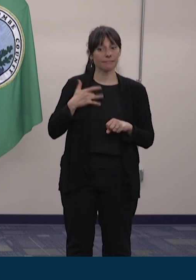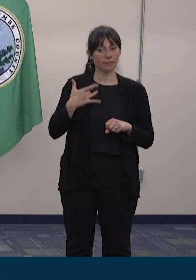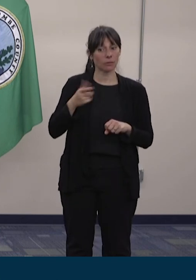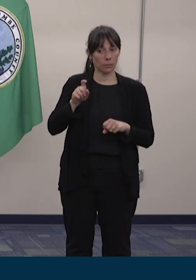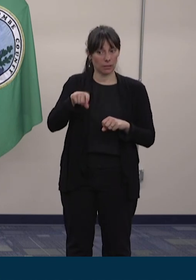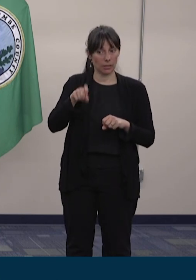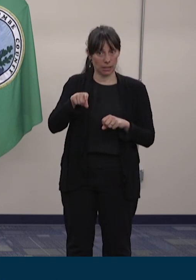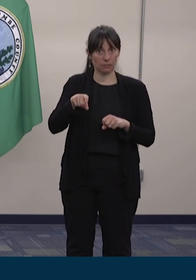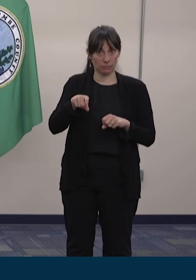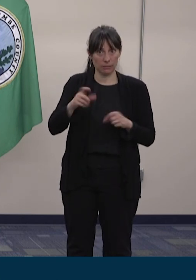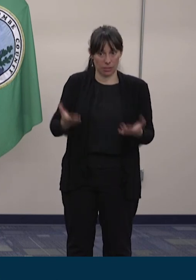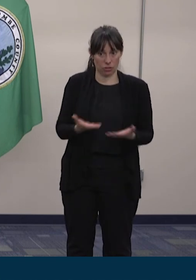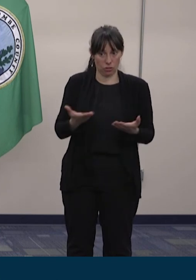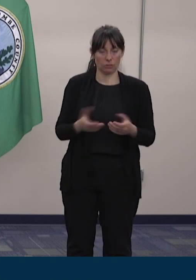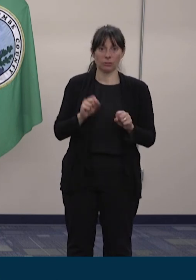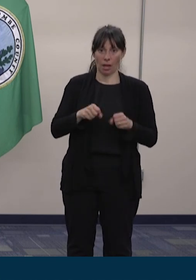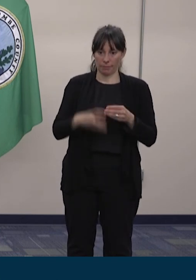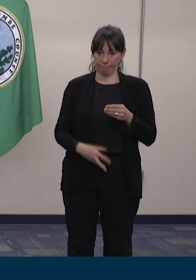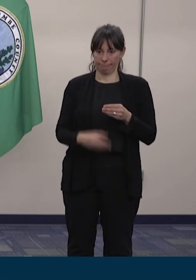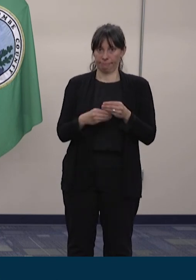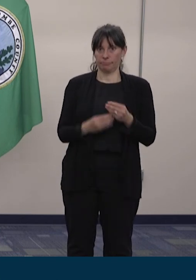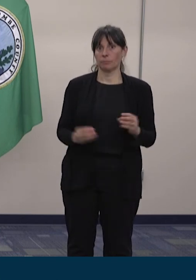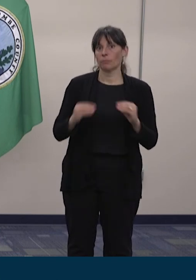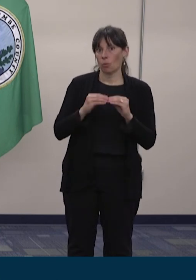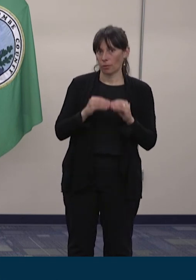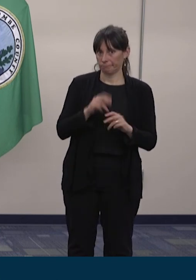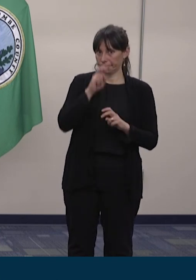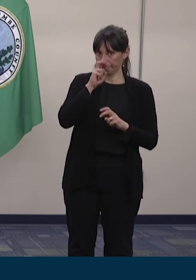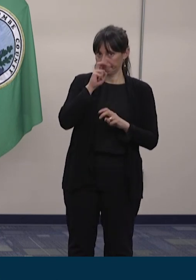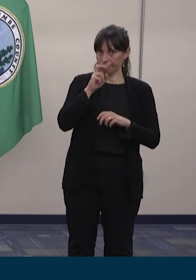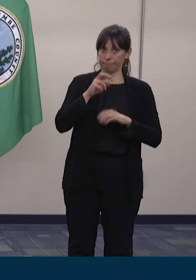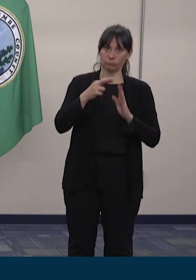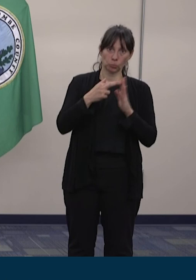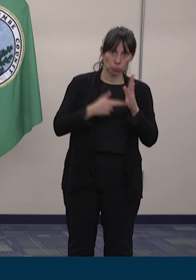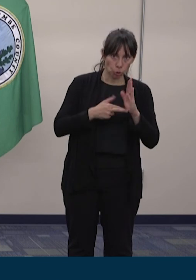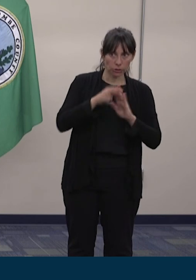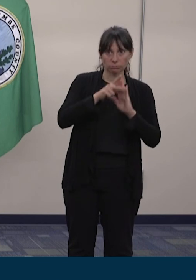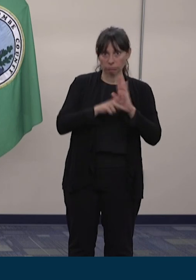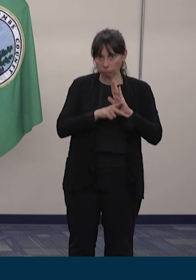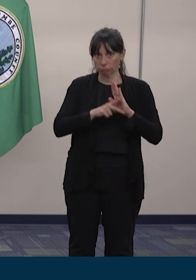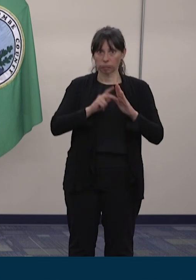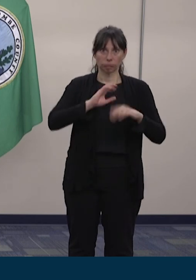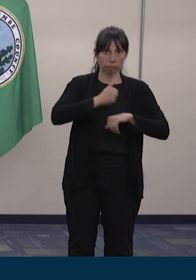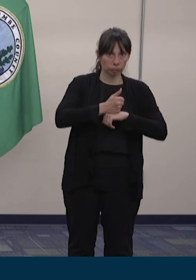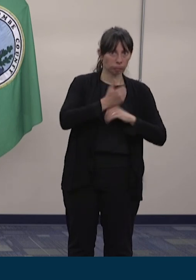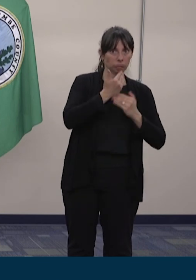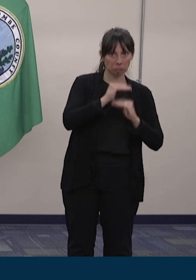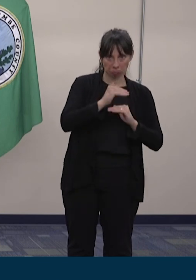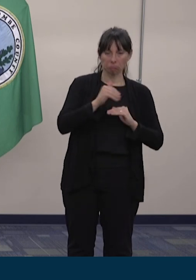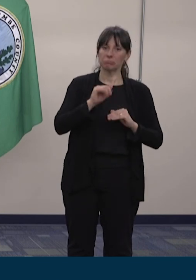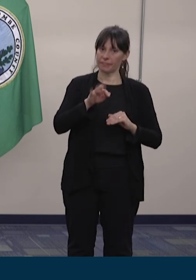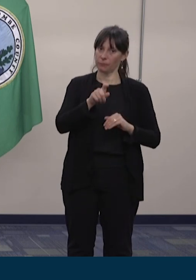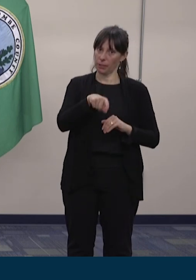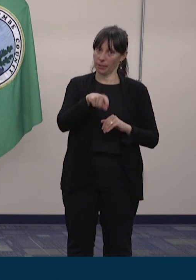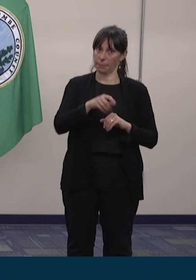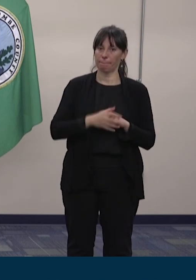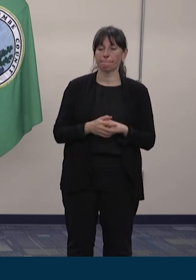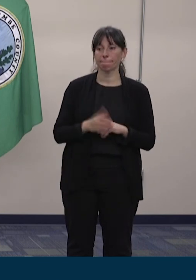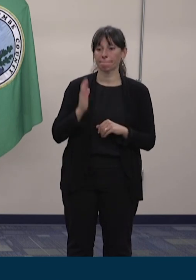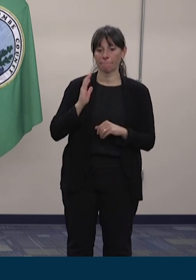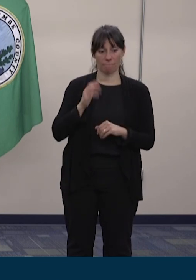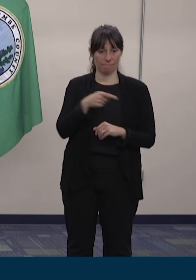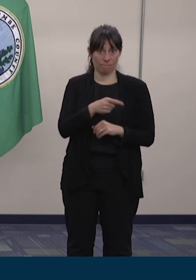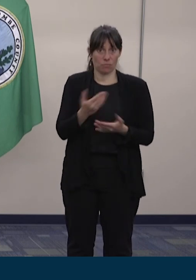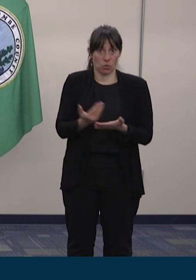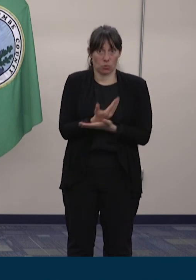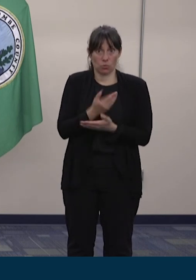best interest of más the residents restricciones of Buncombe para County. el interés de los residentes del condado de Buncombe. Our new order Nuestra nueva goes into orden effect comenzará tomorrow mañana at